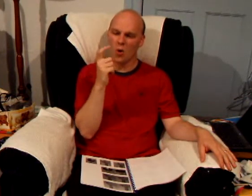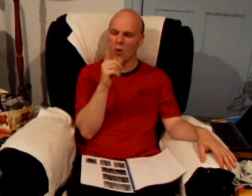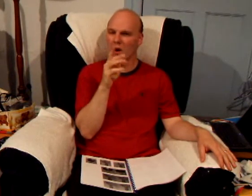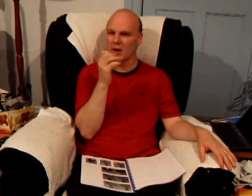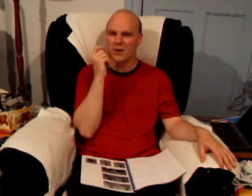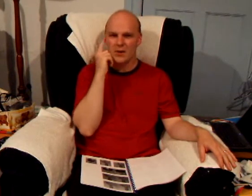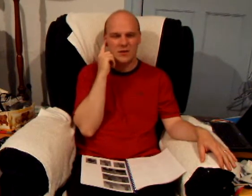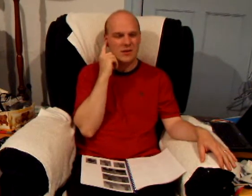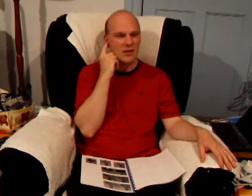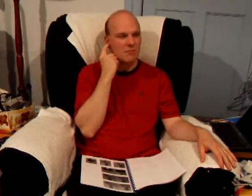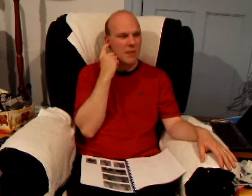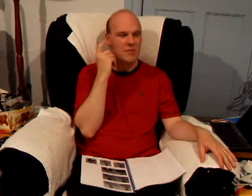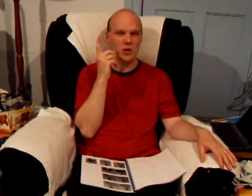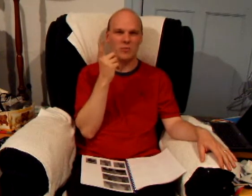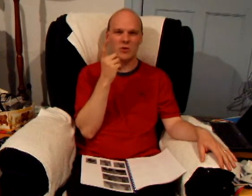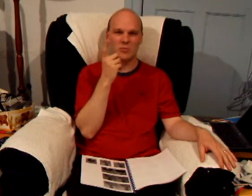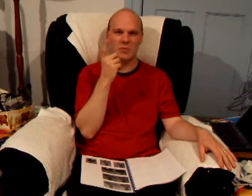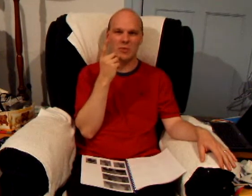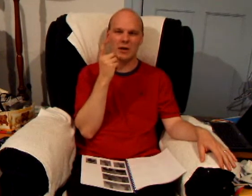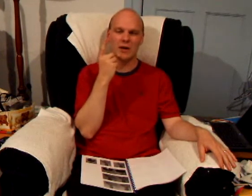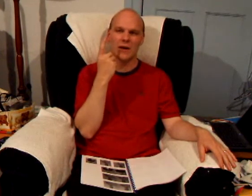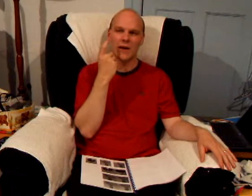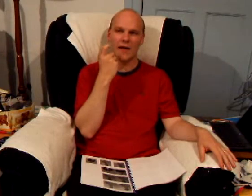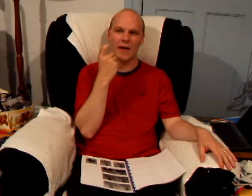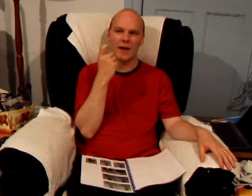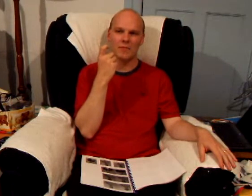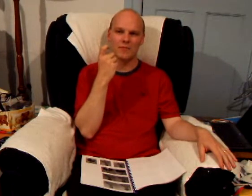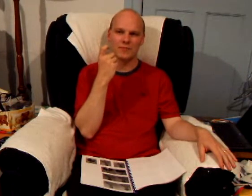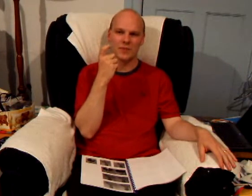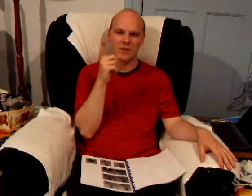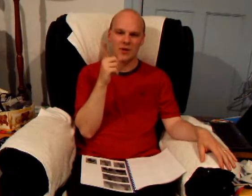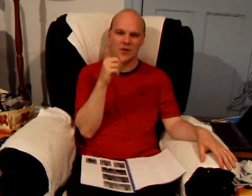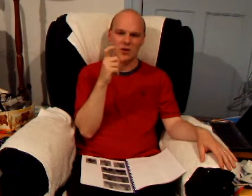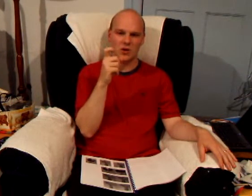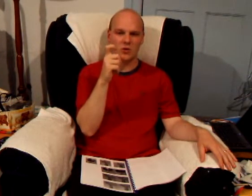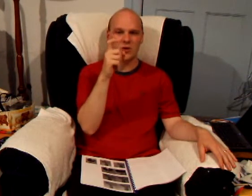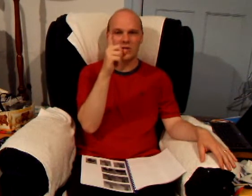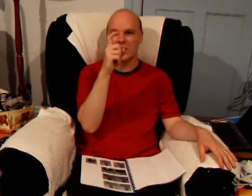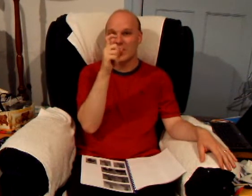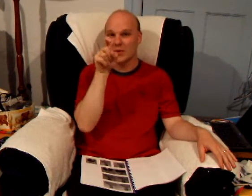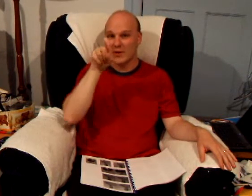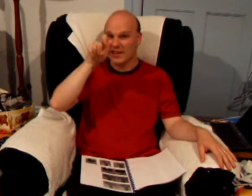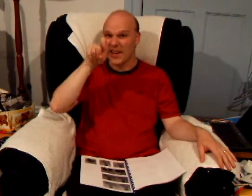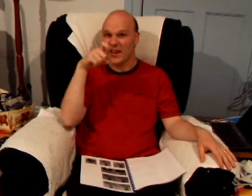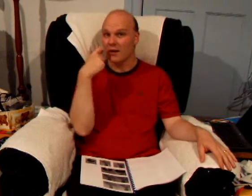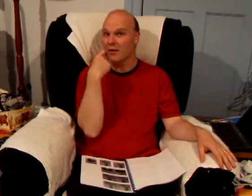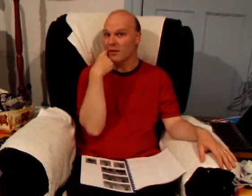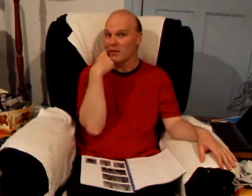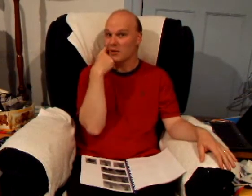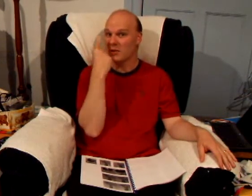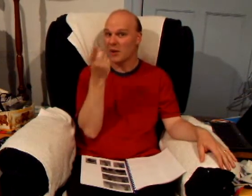you. Or, to maybe help you remember, you can also turn it into a little M and do it that